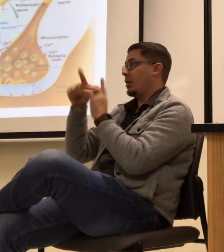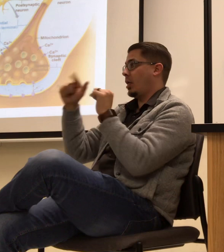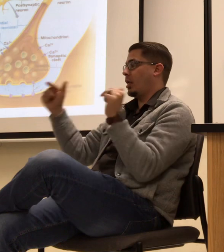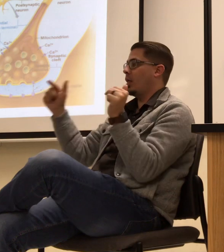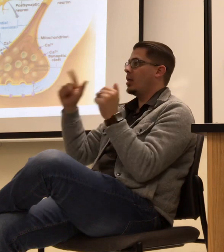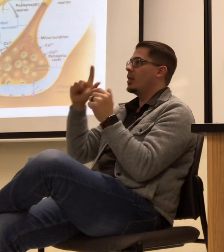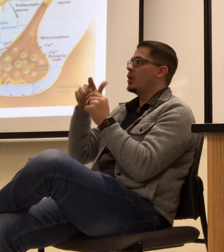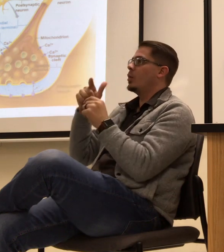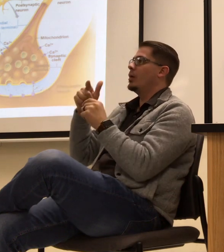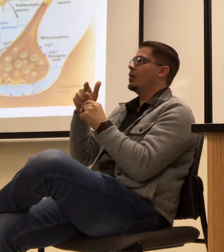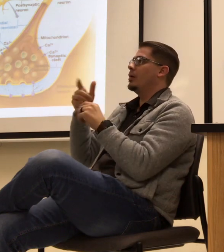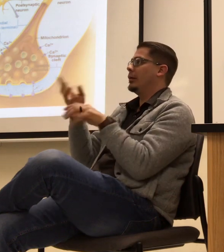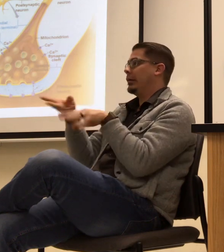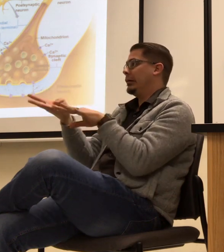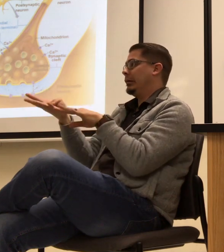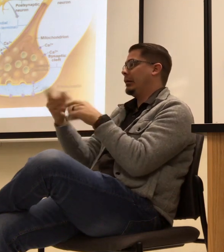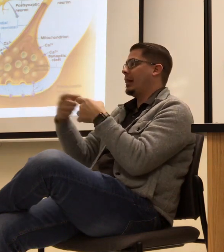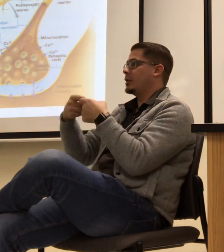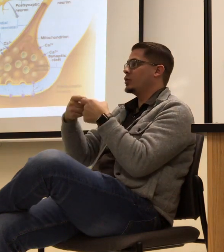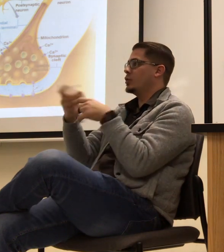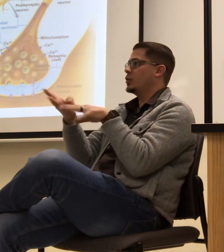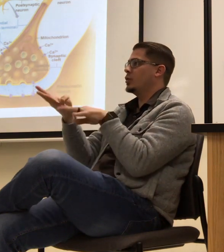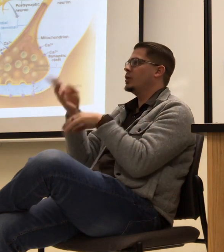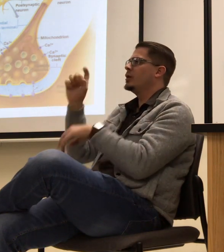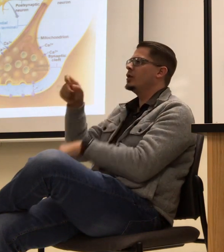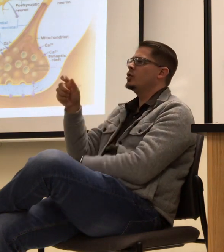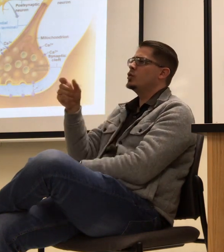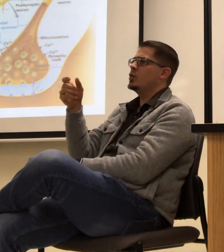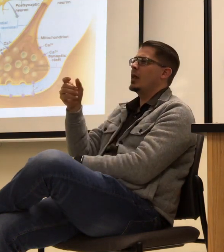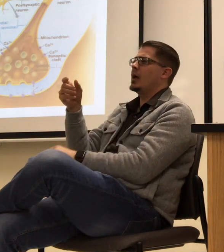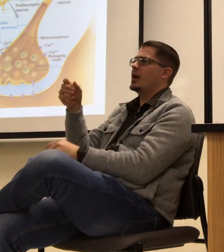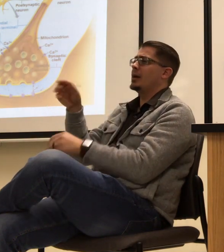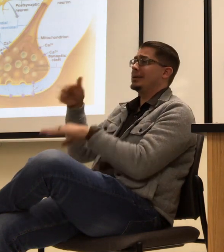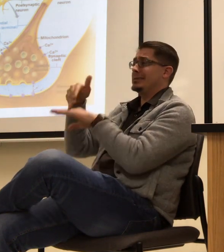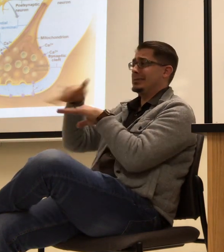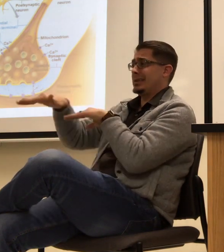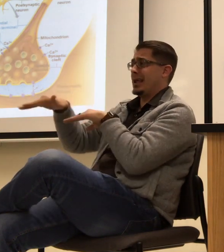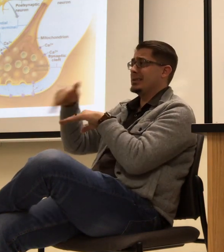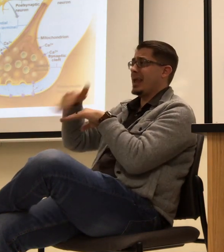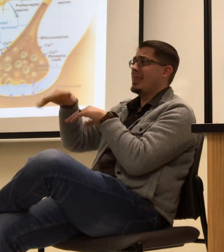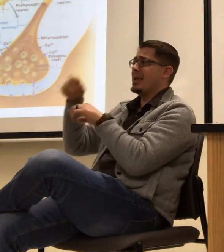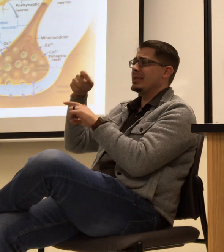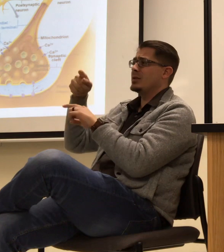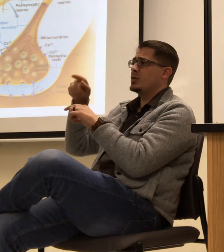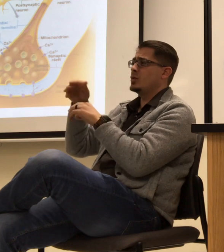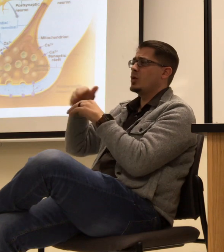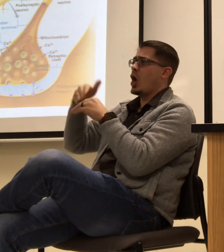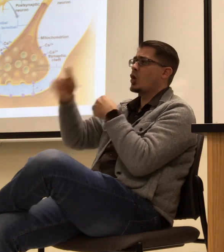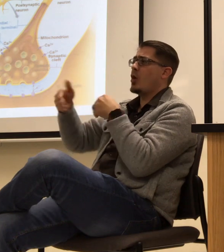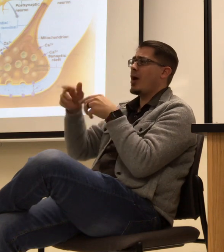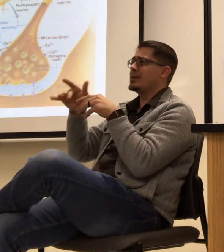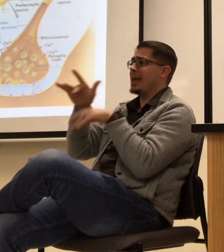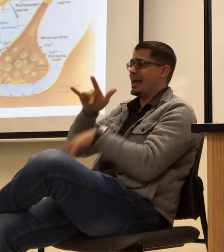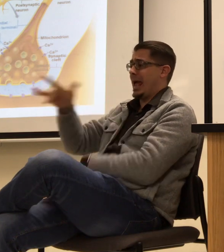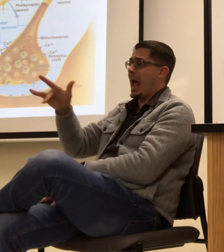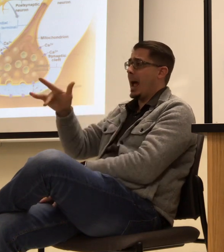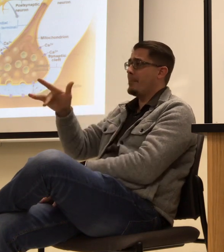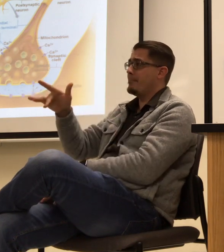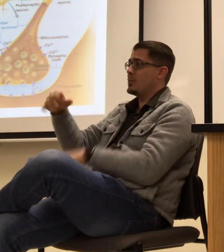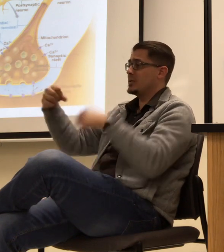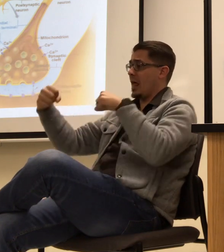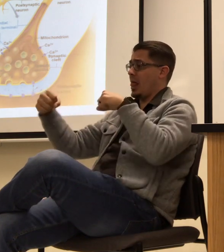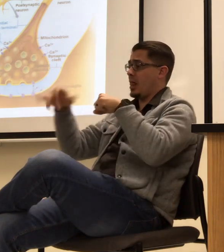they conduct those electrical signals. You must transmit a signal across a gap called the synapse between the